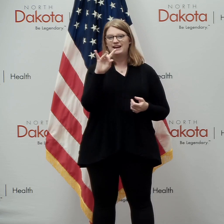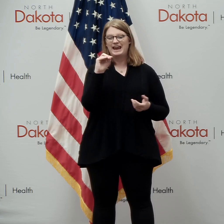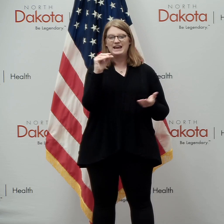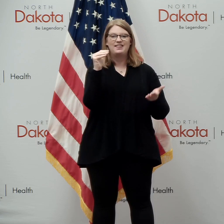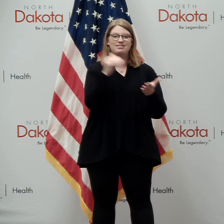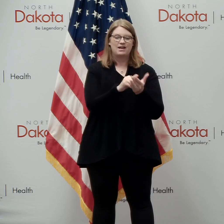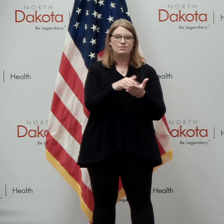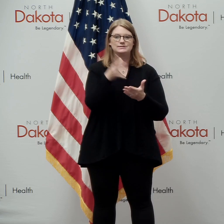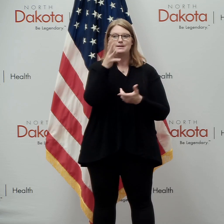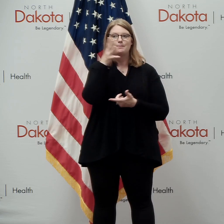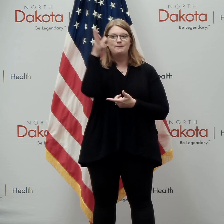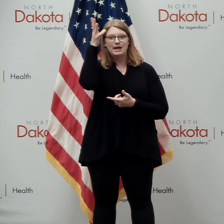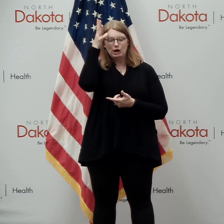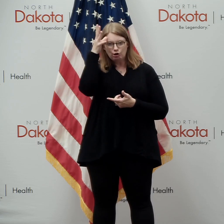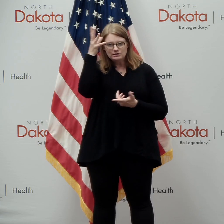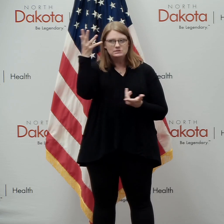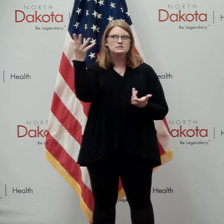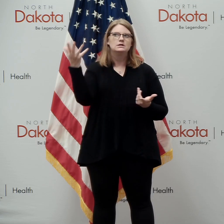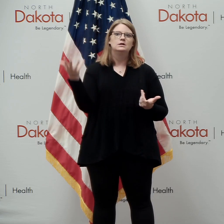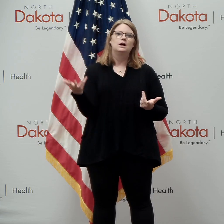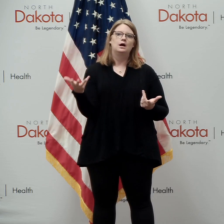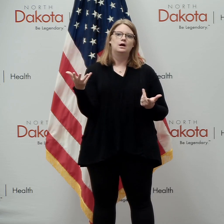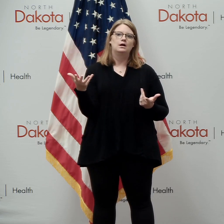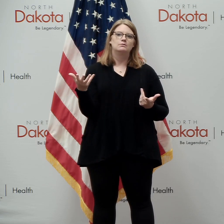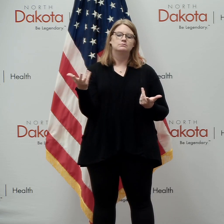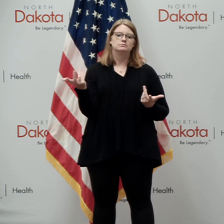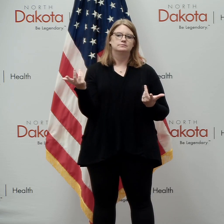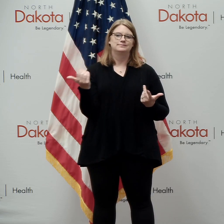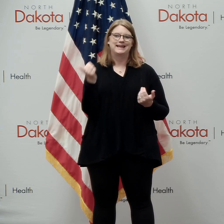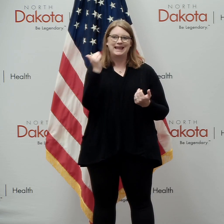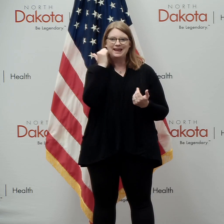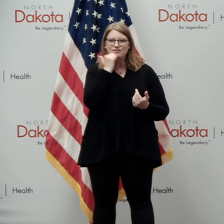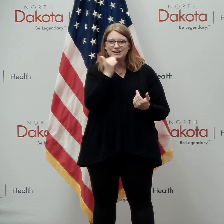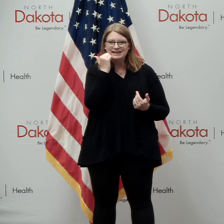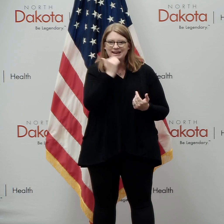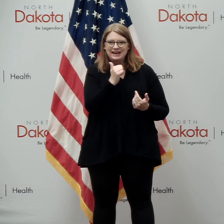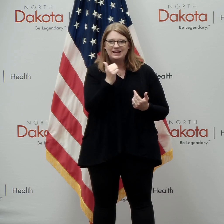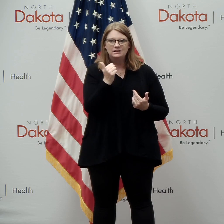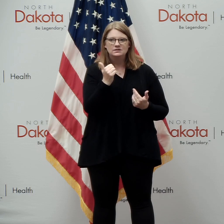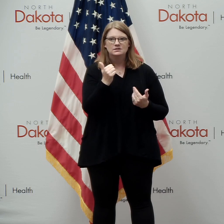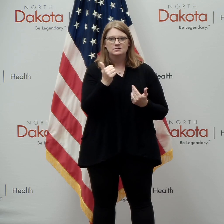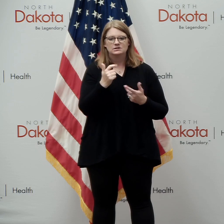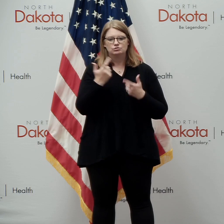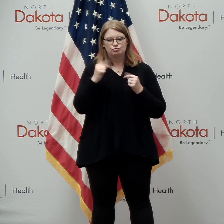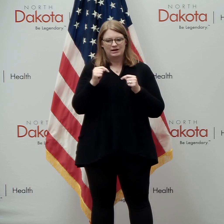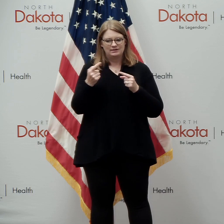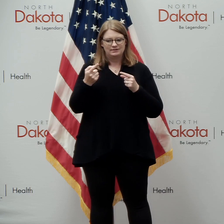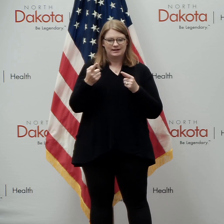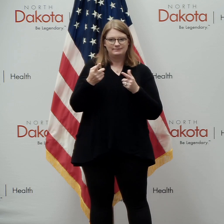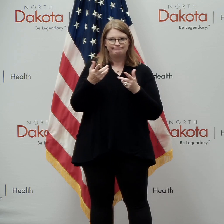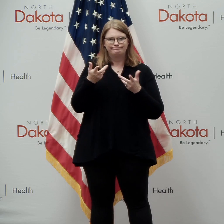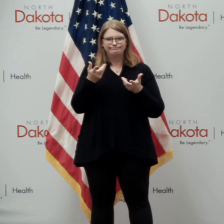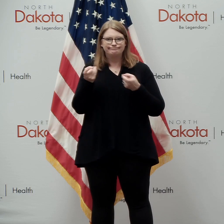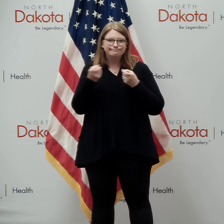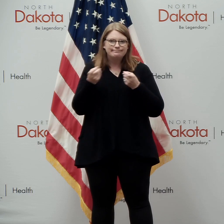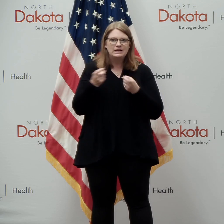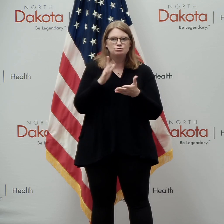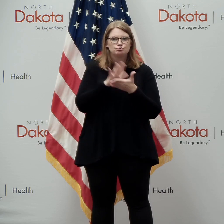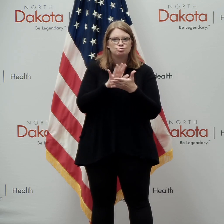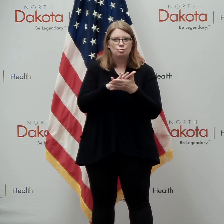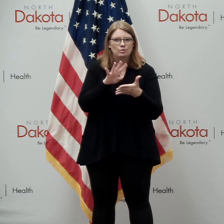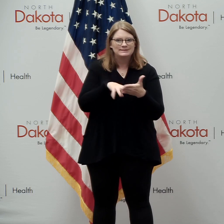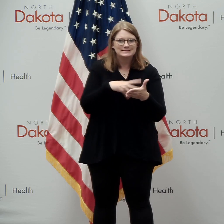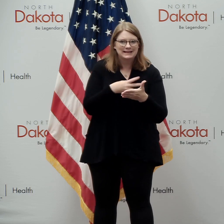180,000 parents out there at a minimum that every day are maybe dealing with these challenges in the school schedule. So again, if you say,